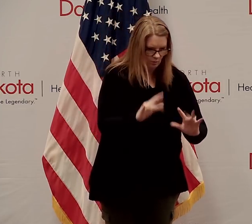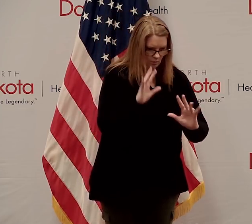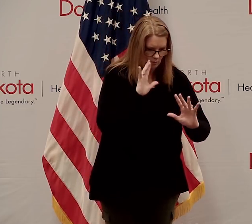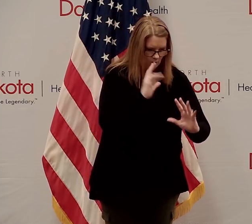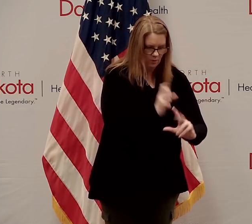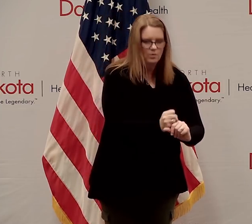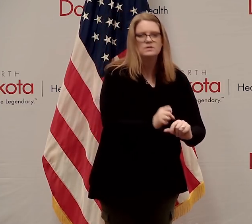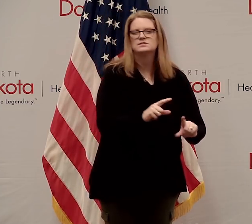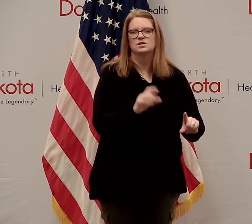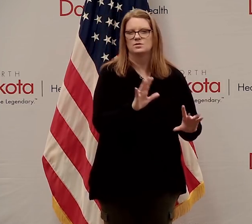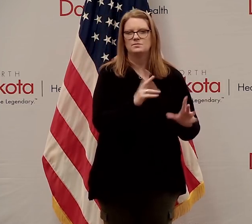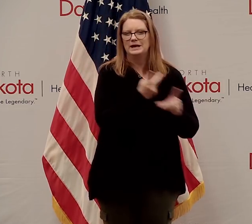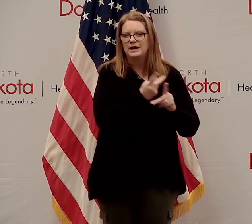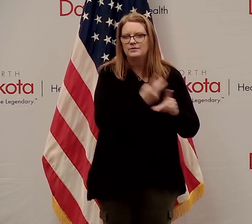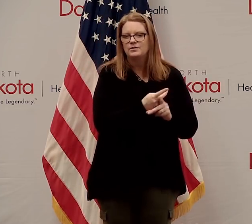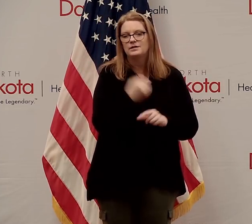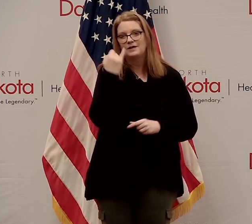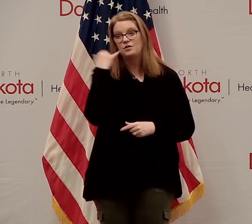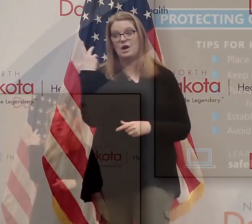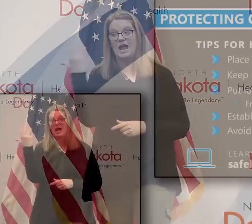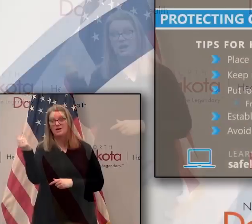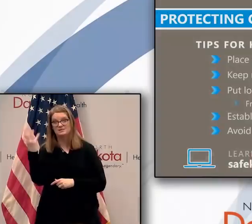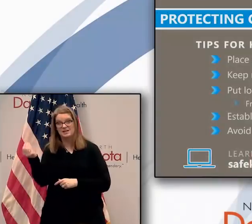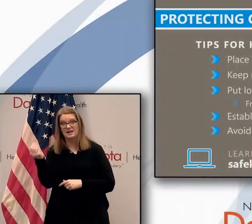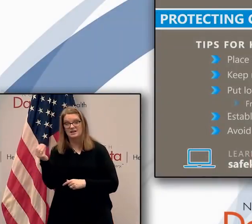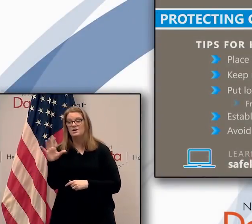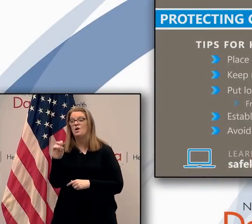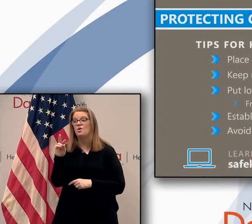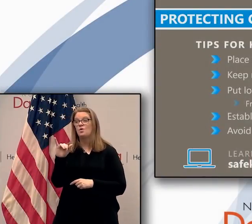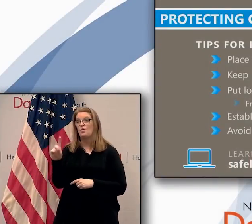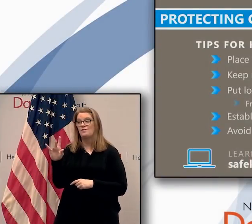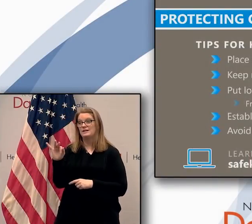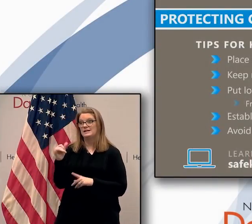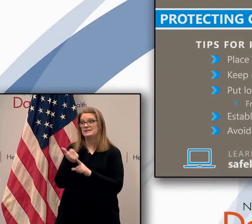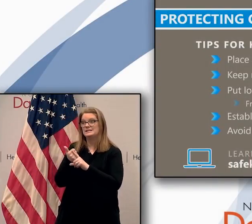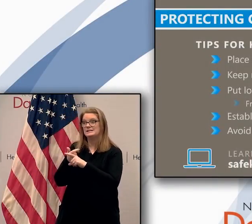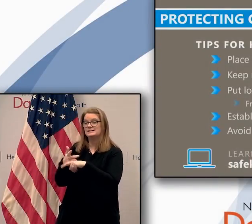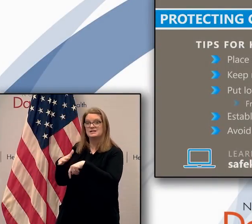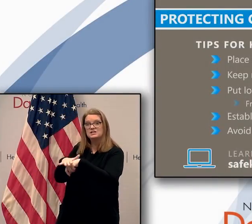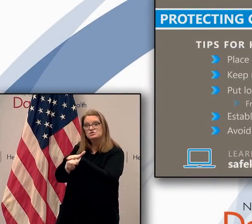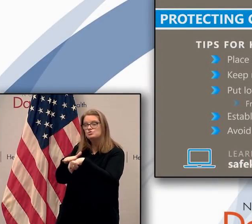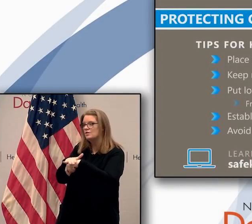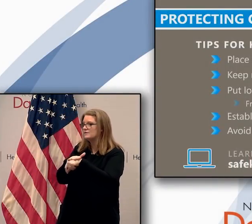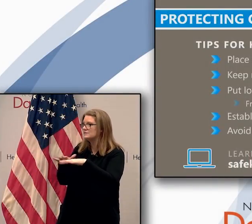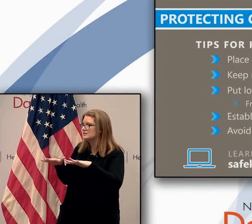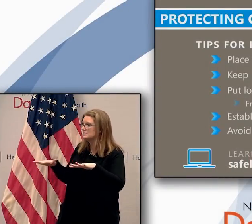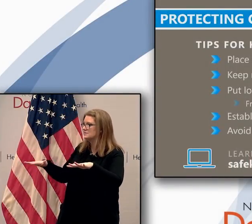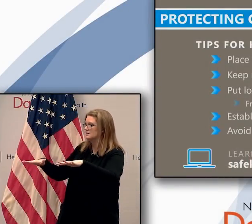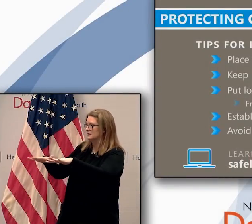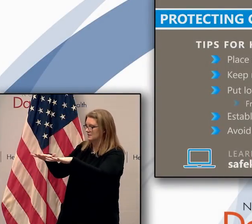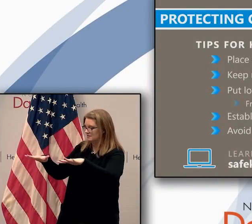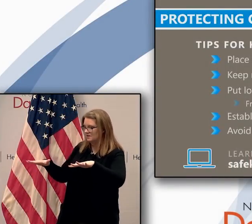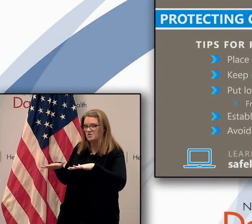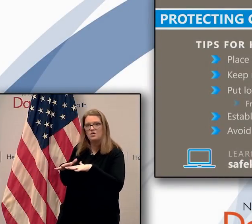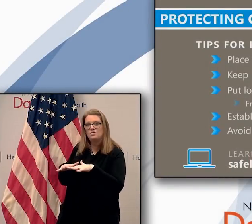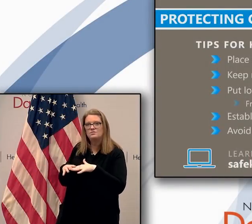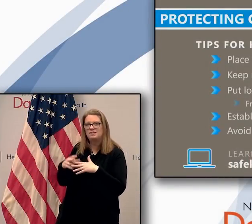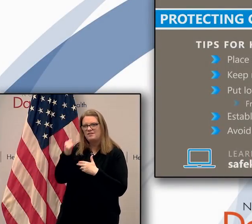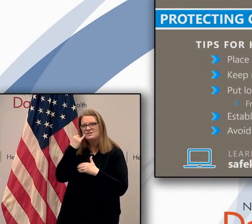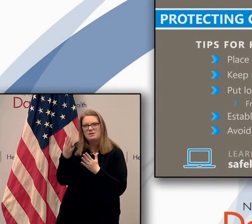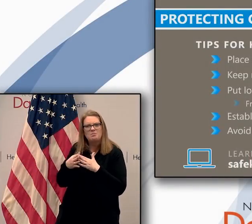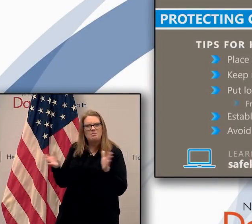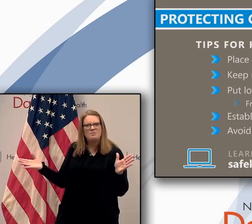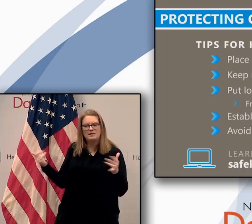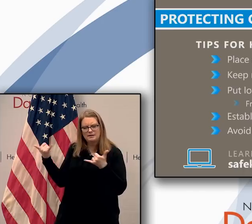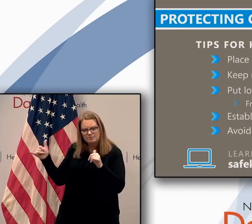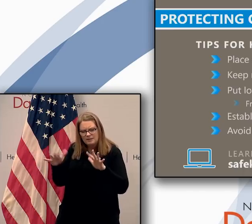when you venture outside with your children, remember that COVID-19 can live on surfaces. We've talked about this before, that if you've got public playgrounds or